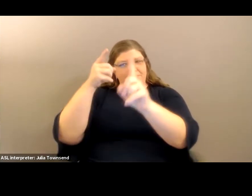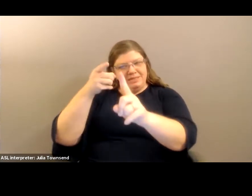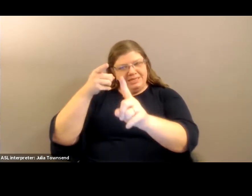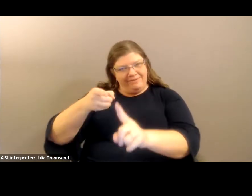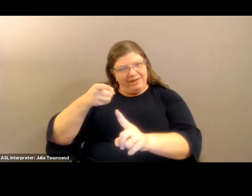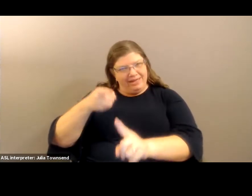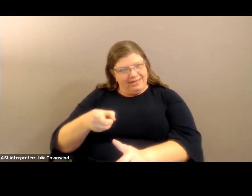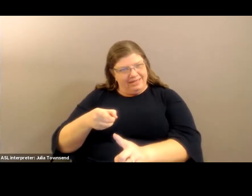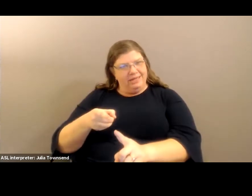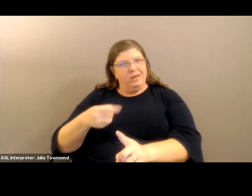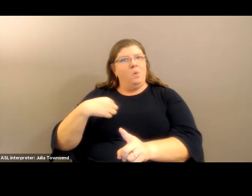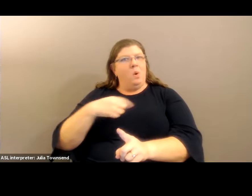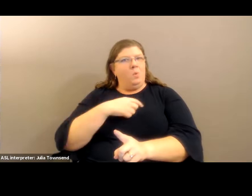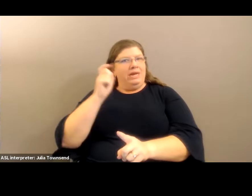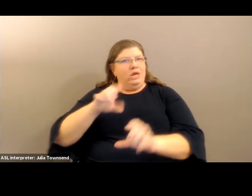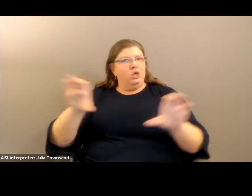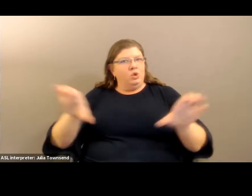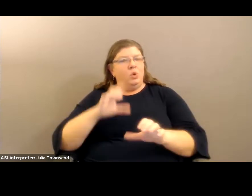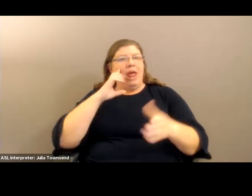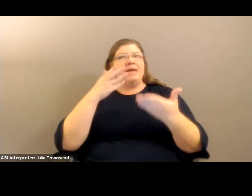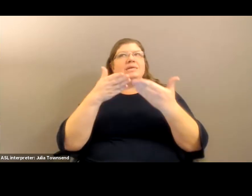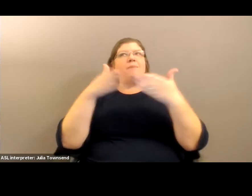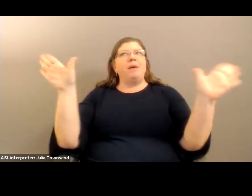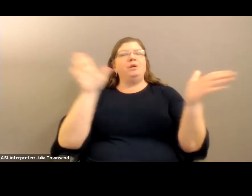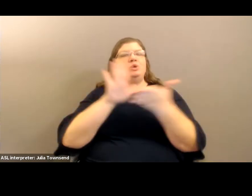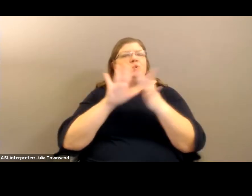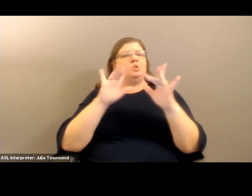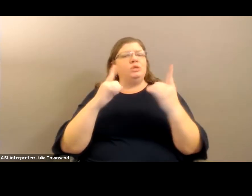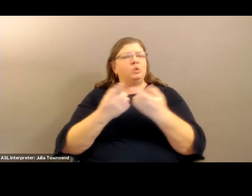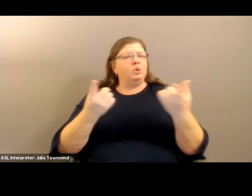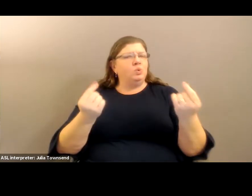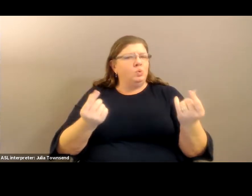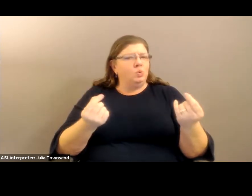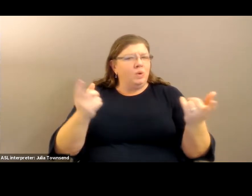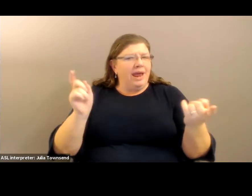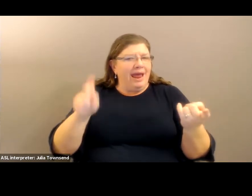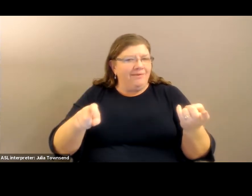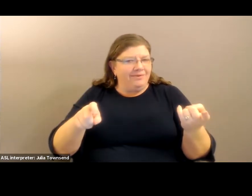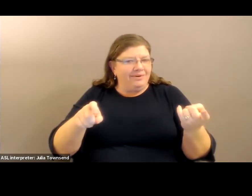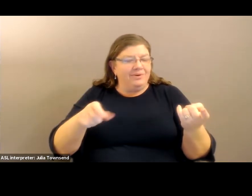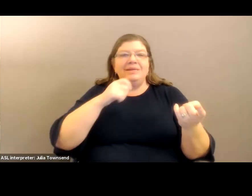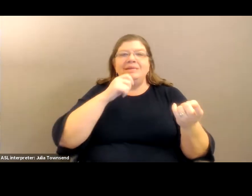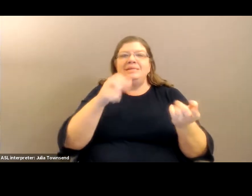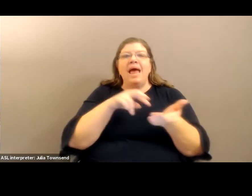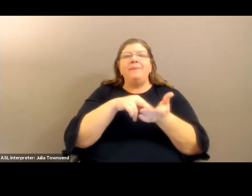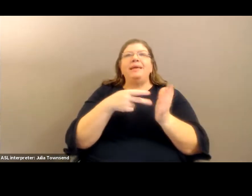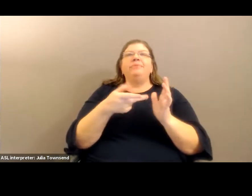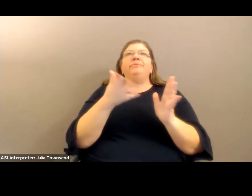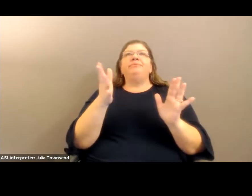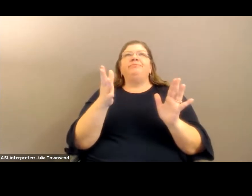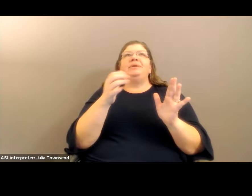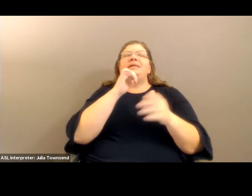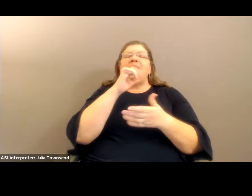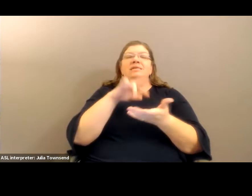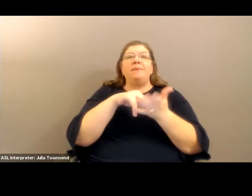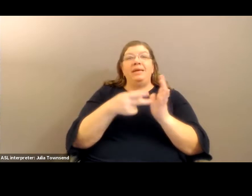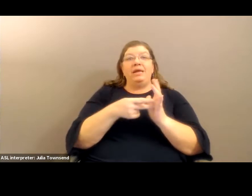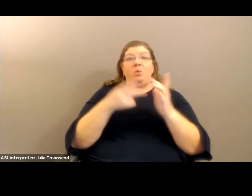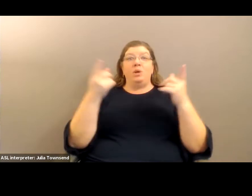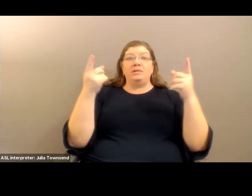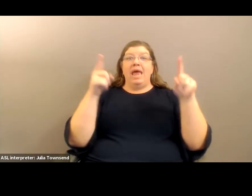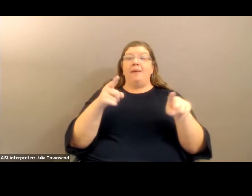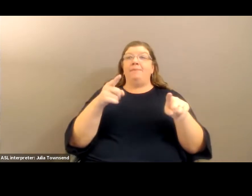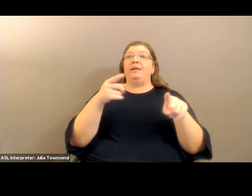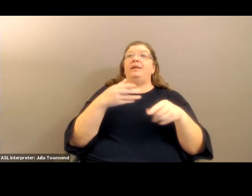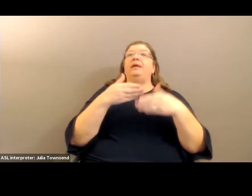what we have to do as a public school district. And it doesn't mean at all what's happening out in